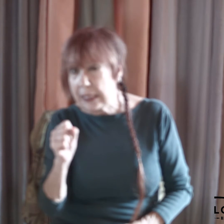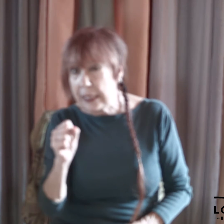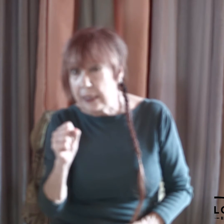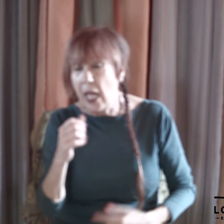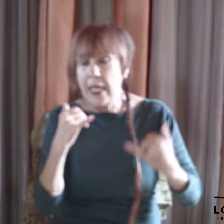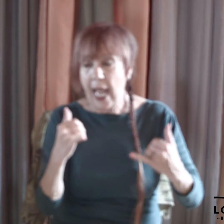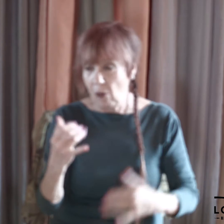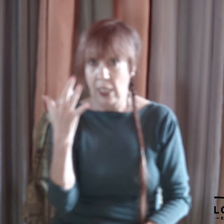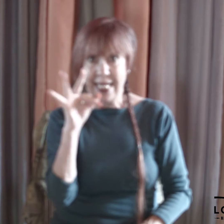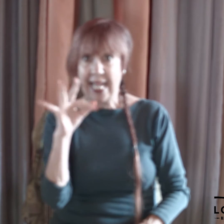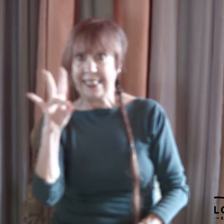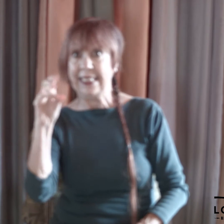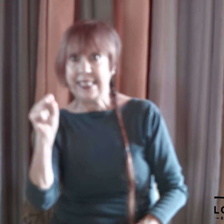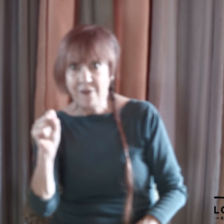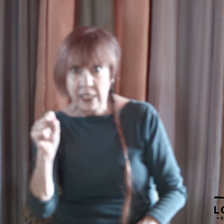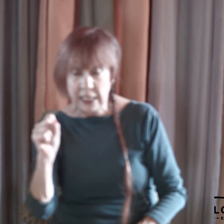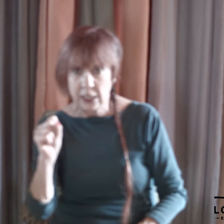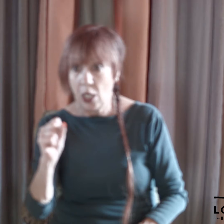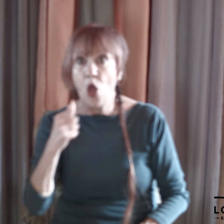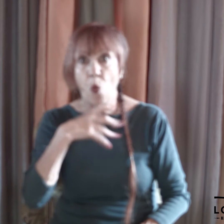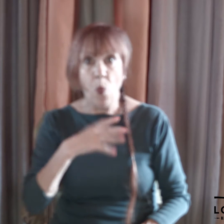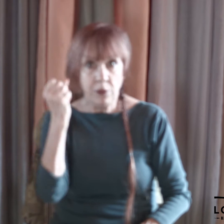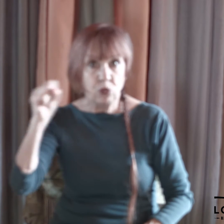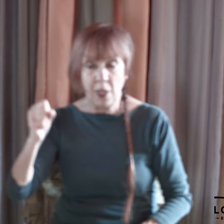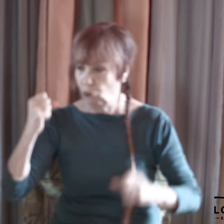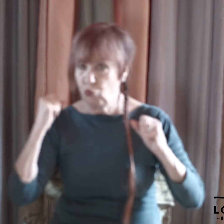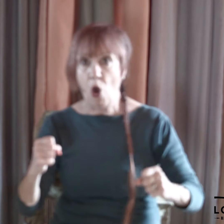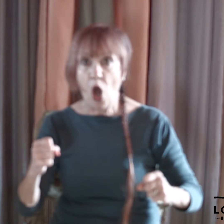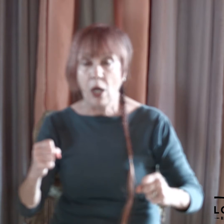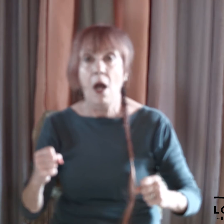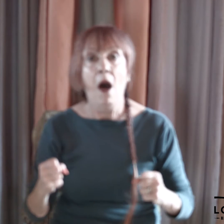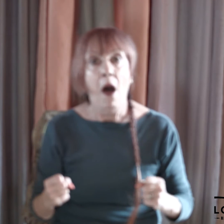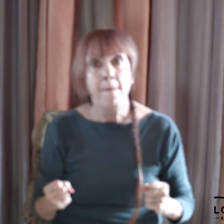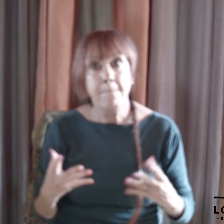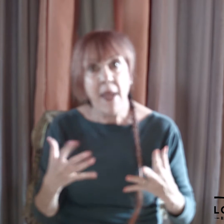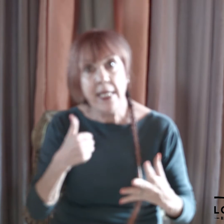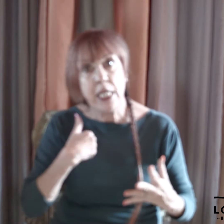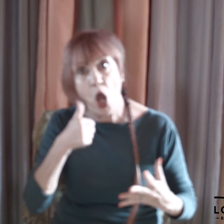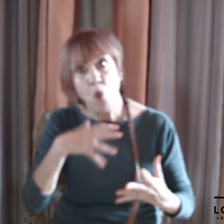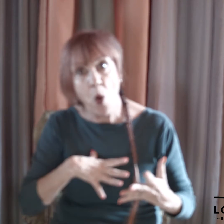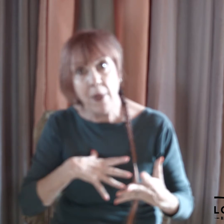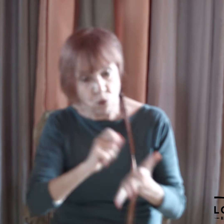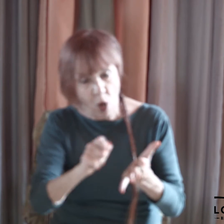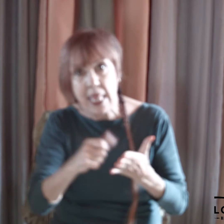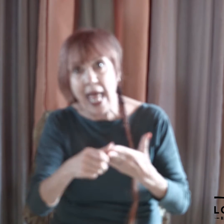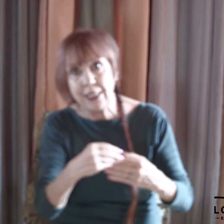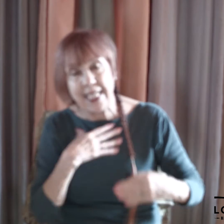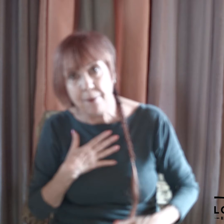really strong in this country in the early 70s. I started getting letters from young women who had seen that series, to your